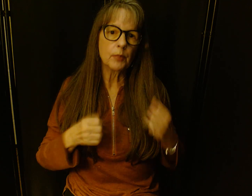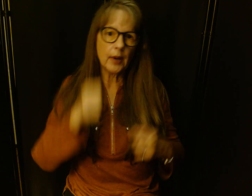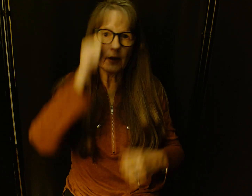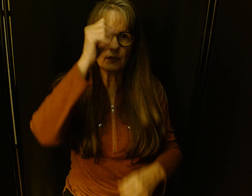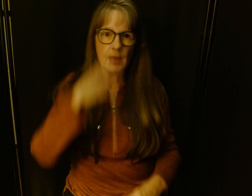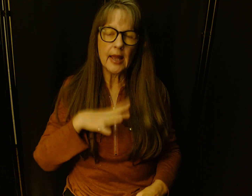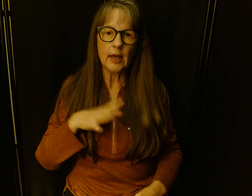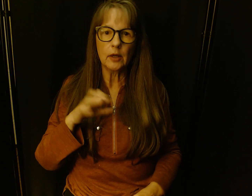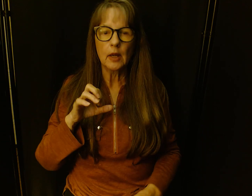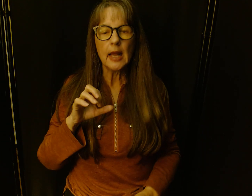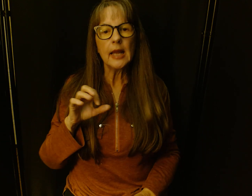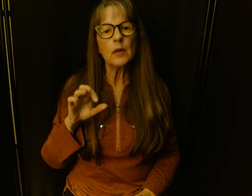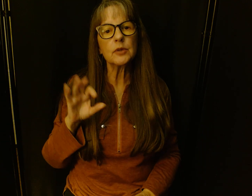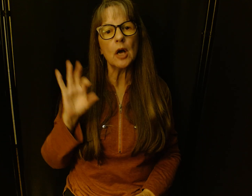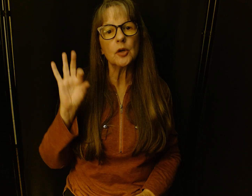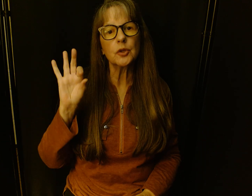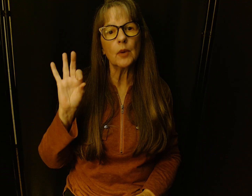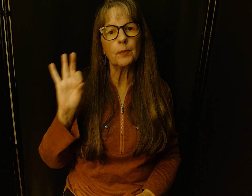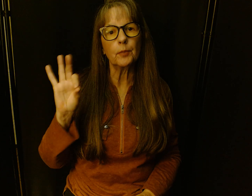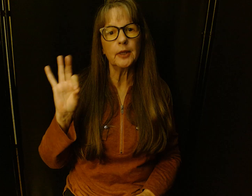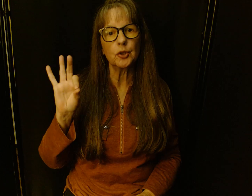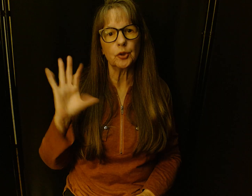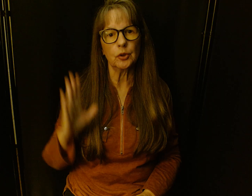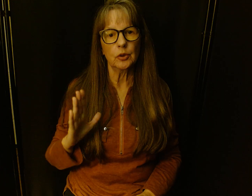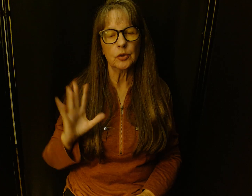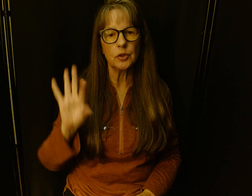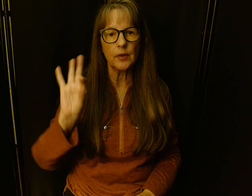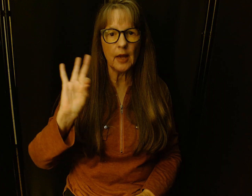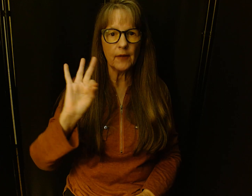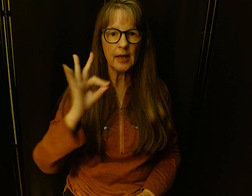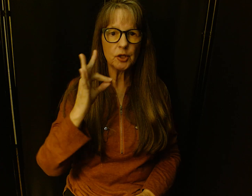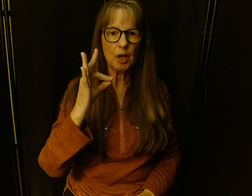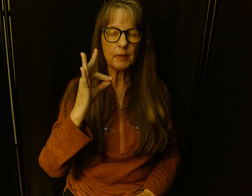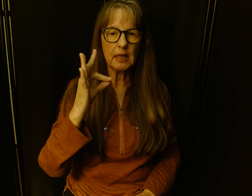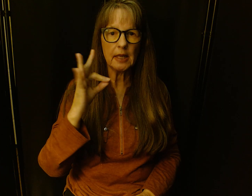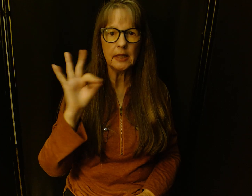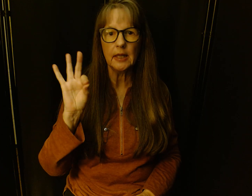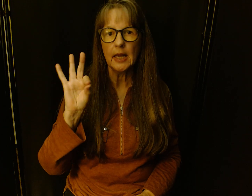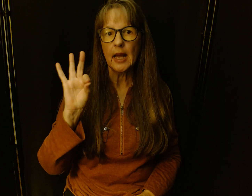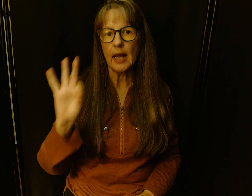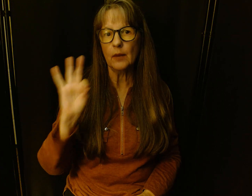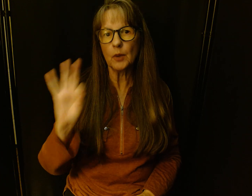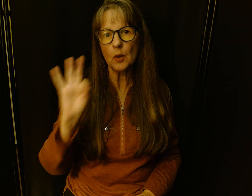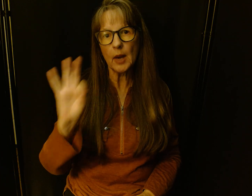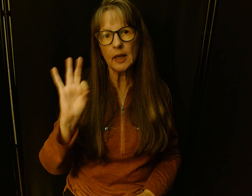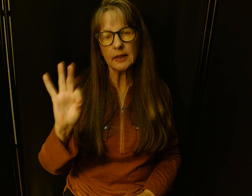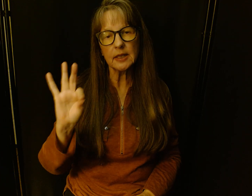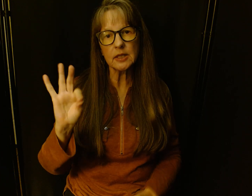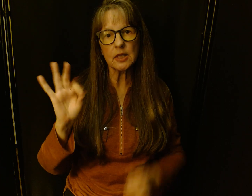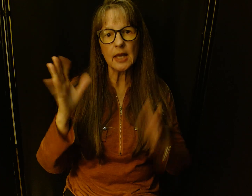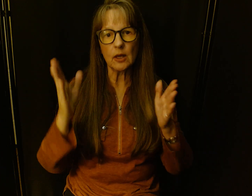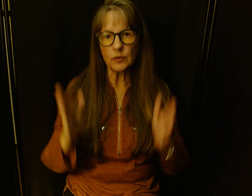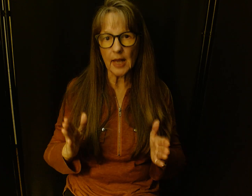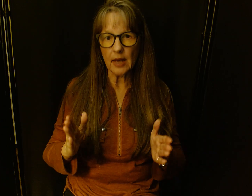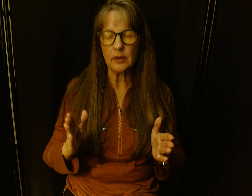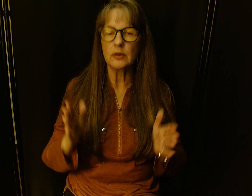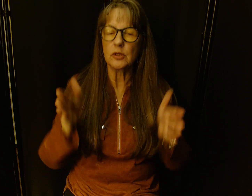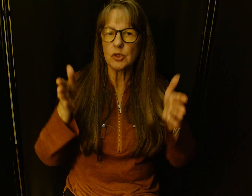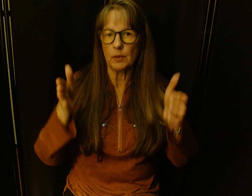brave man. He was also a preacher. So the F hand shape again, and we go out like this and go down. This is the